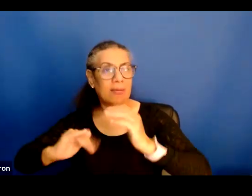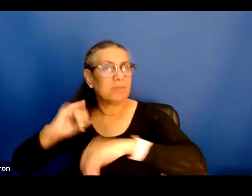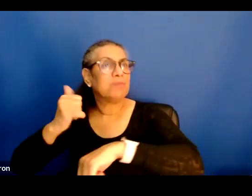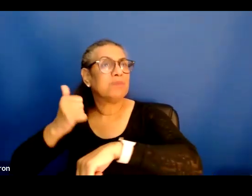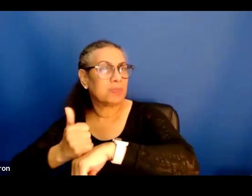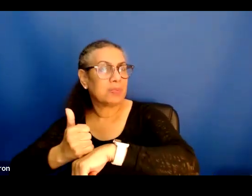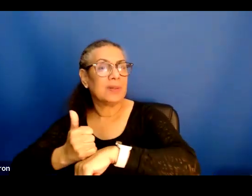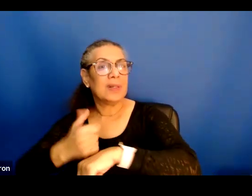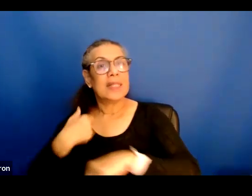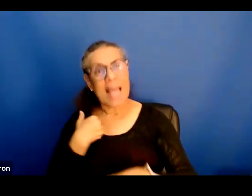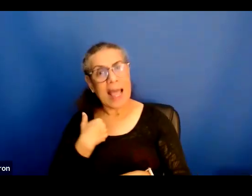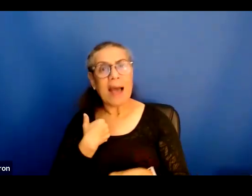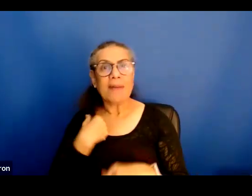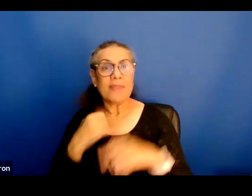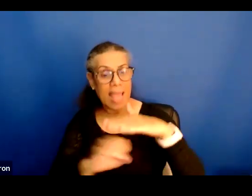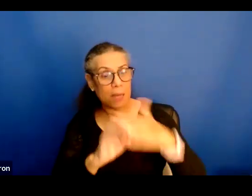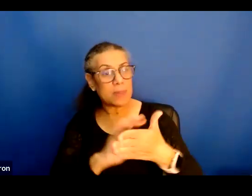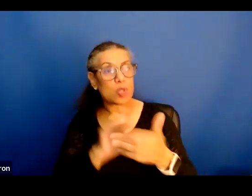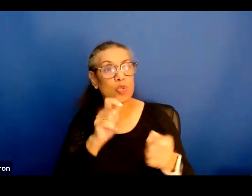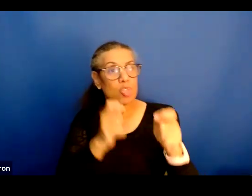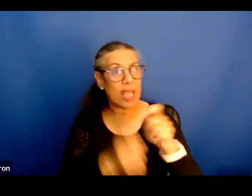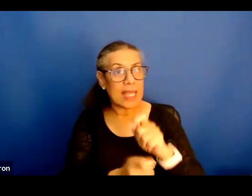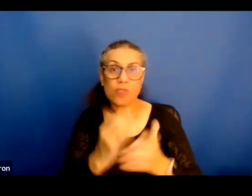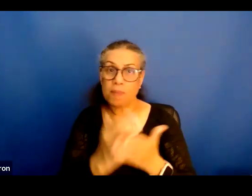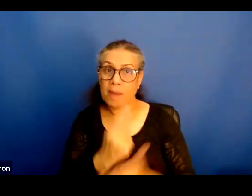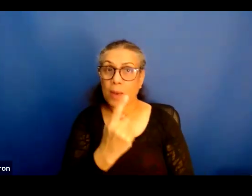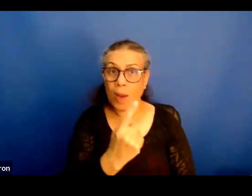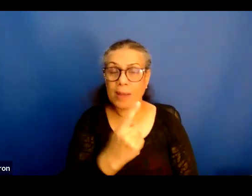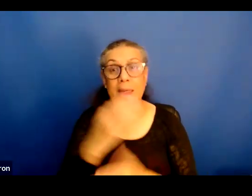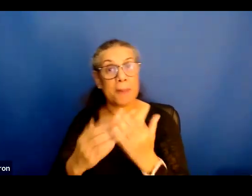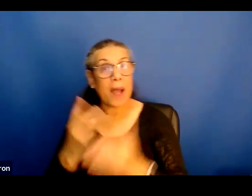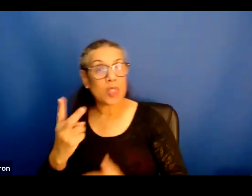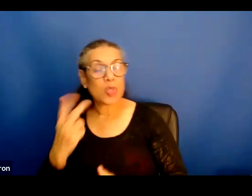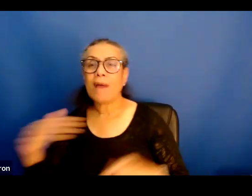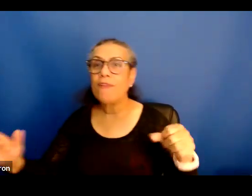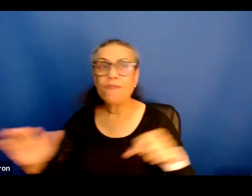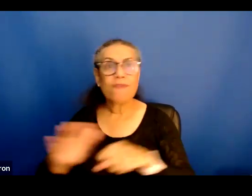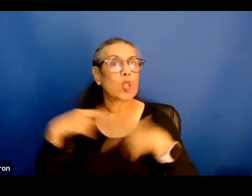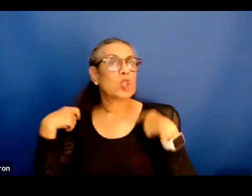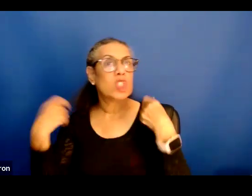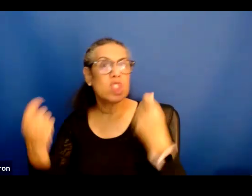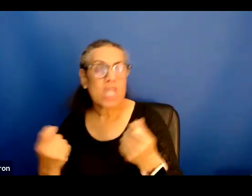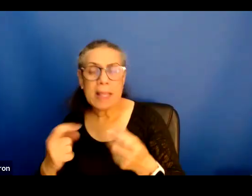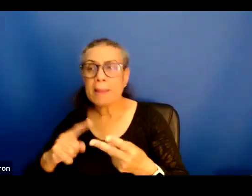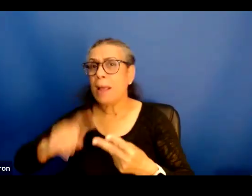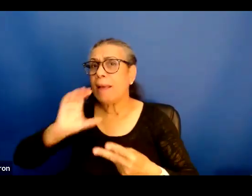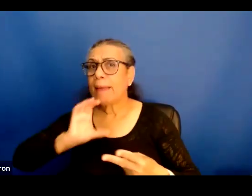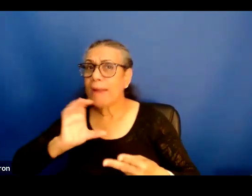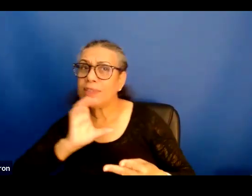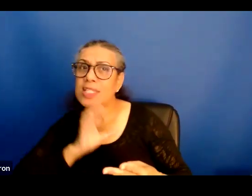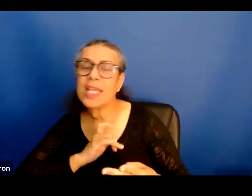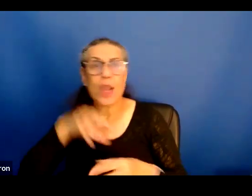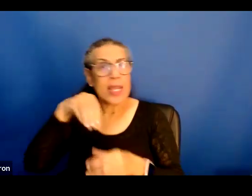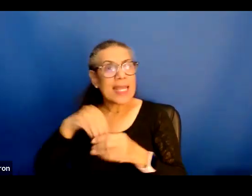retrofit the elementary school for us, and then phase two to give us a full-size gym, cafeteria,